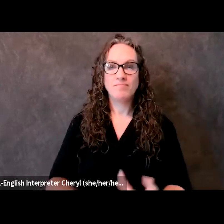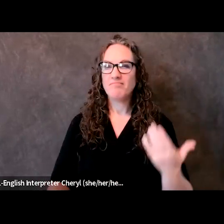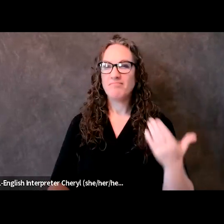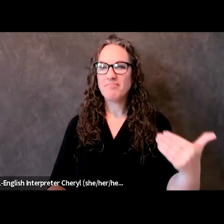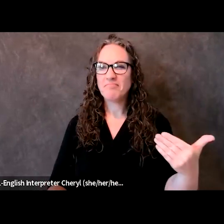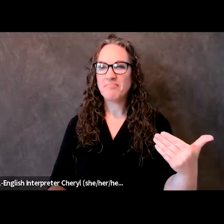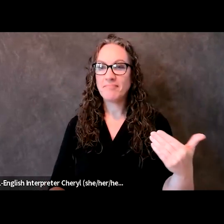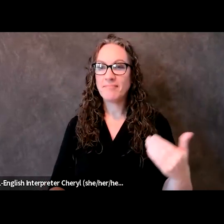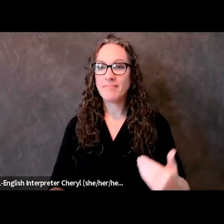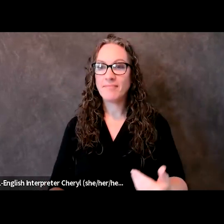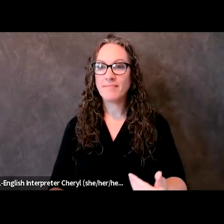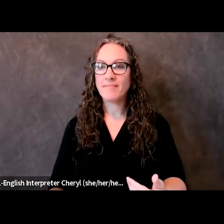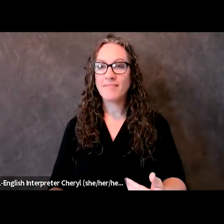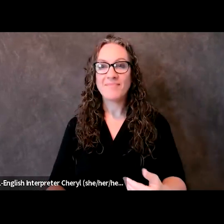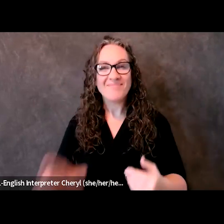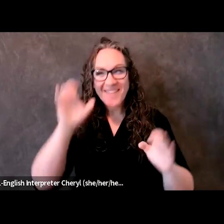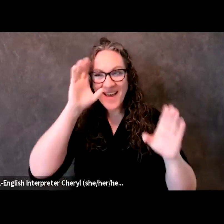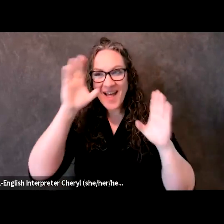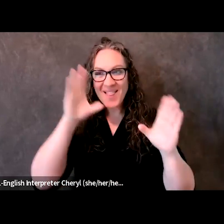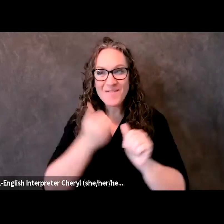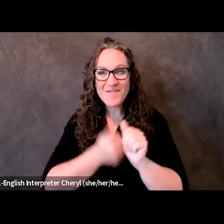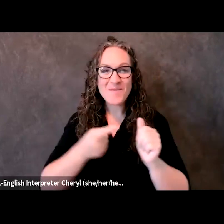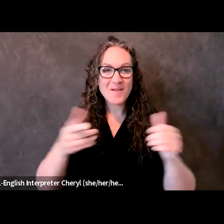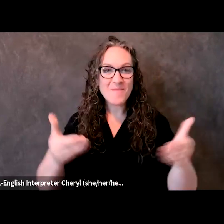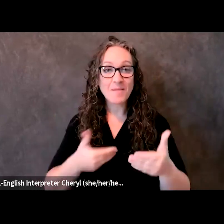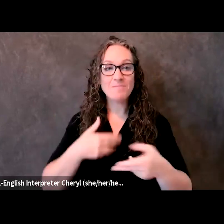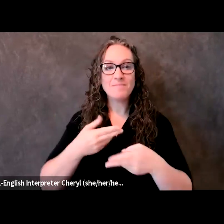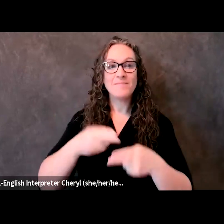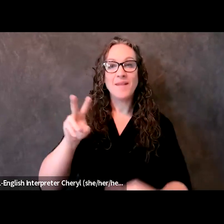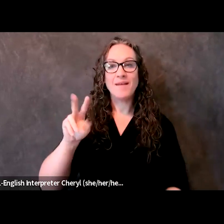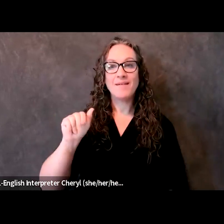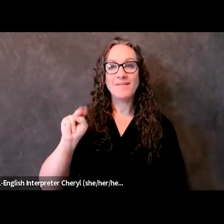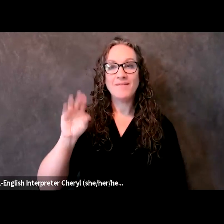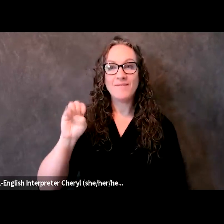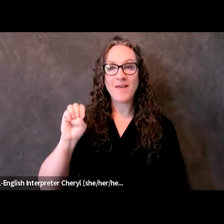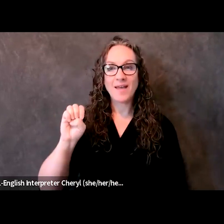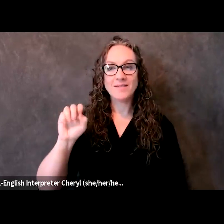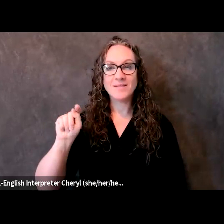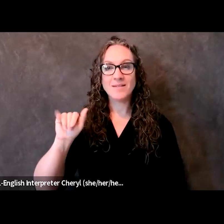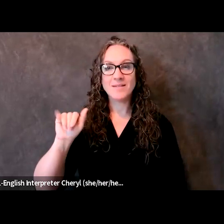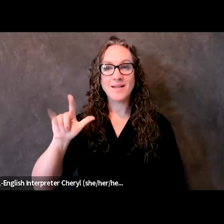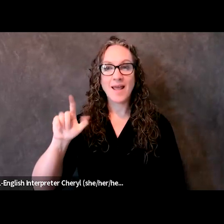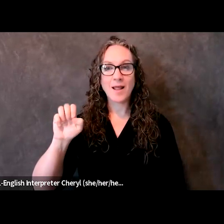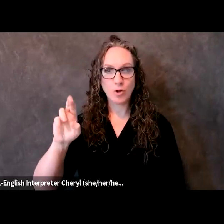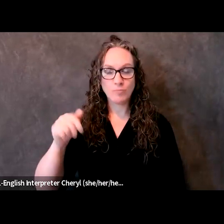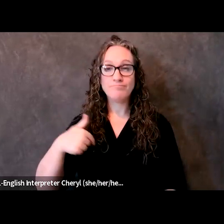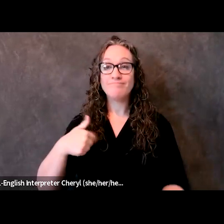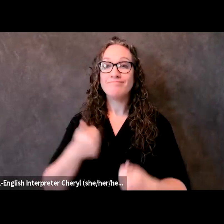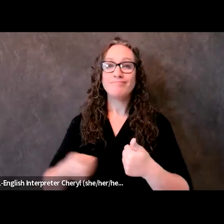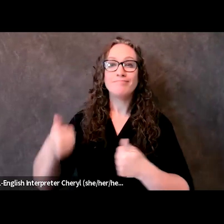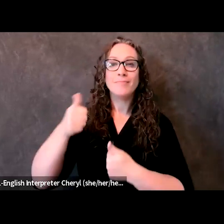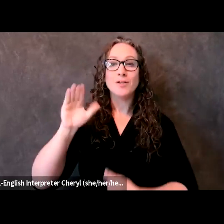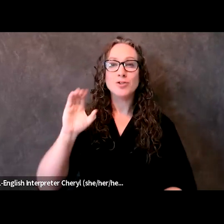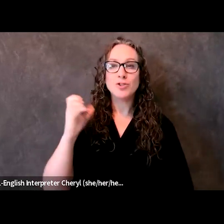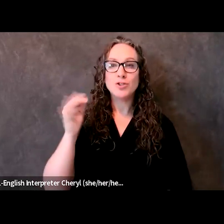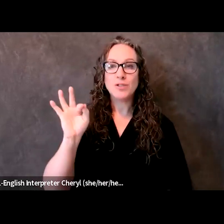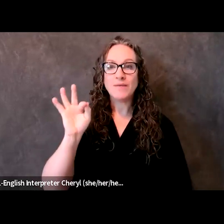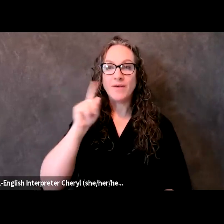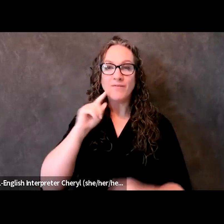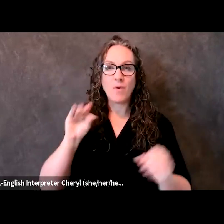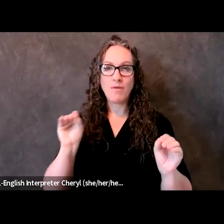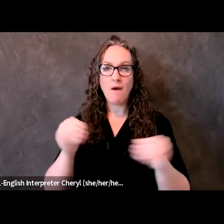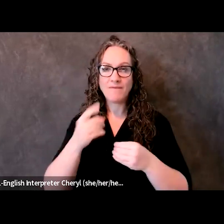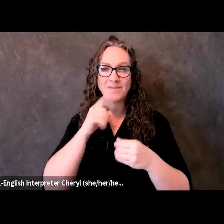Hi, everybody, and welcome. My name is Vance Taylor, and I serve as the Chief of the Office of Access and Functional Needs